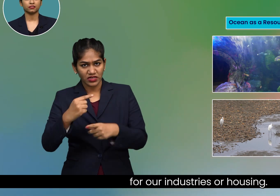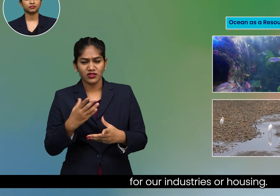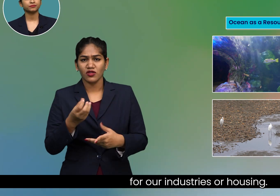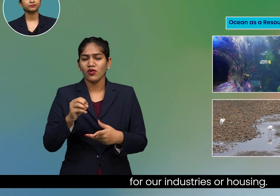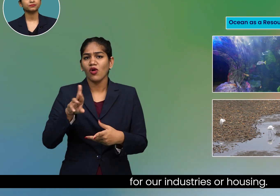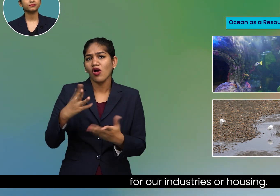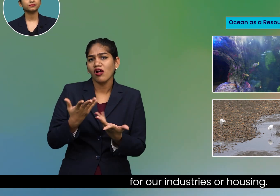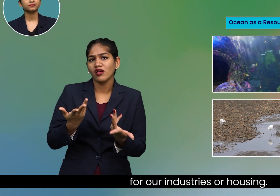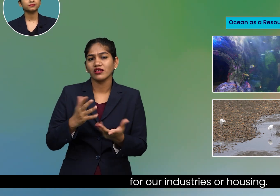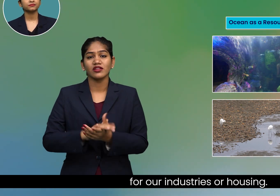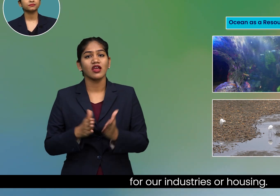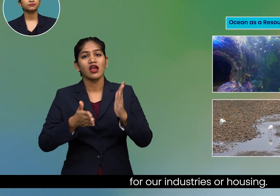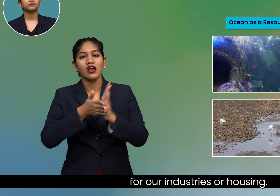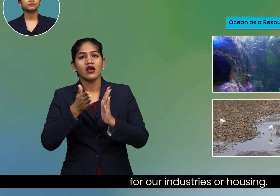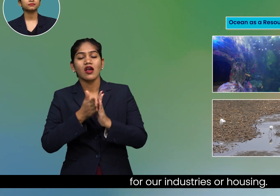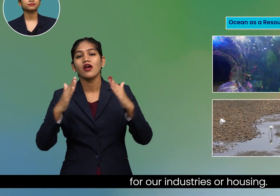housing.